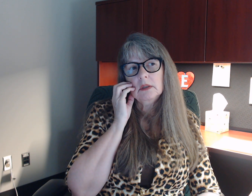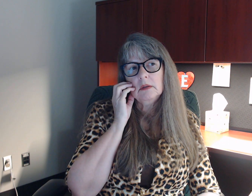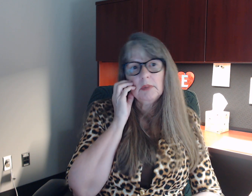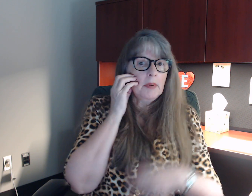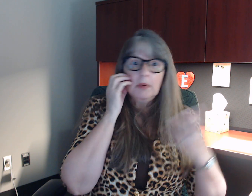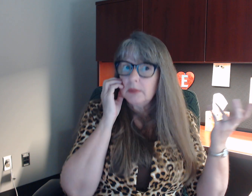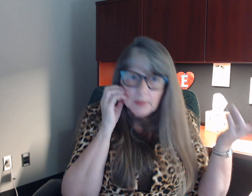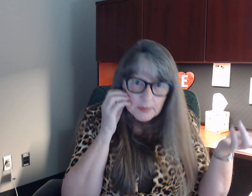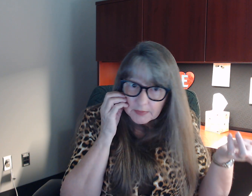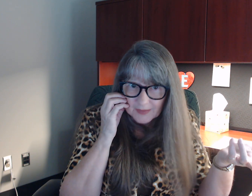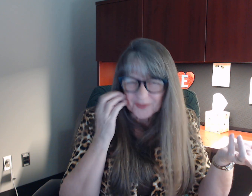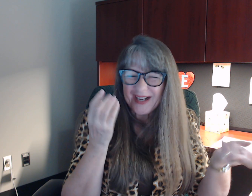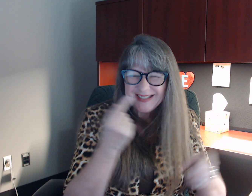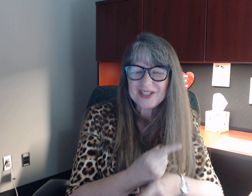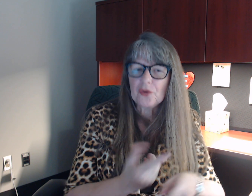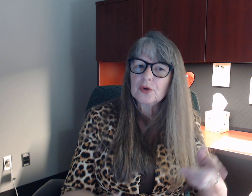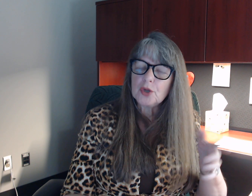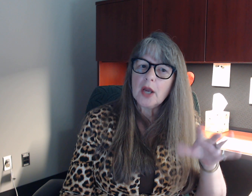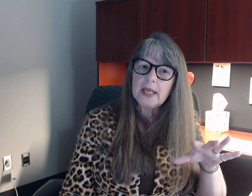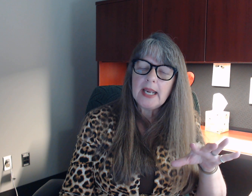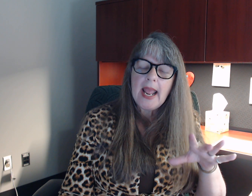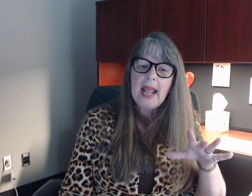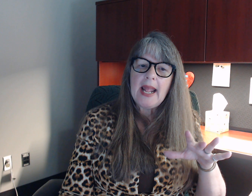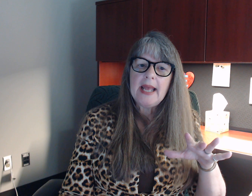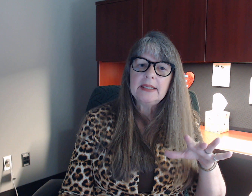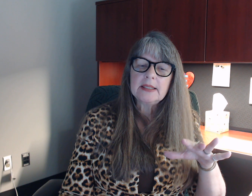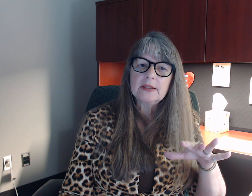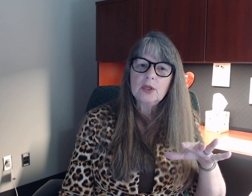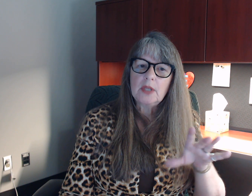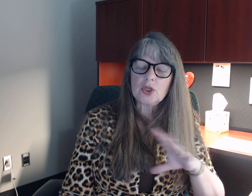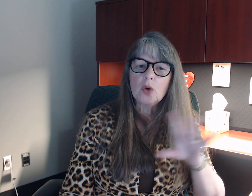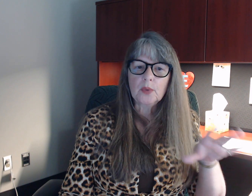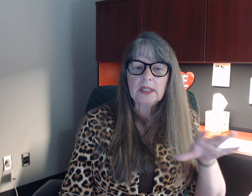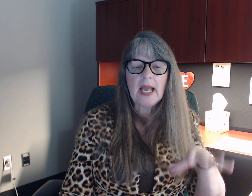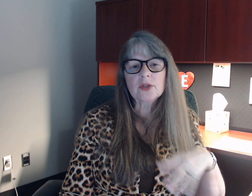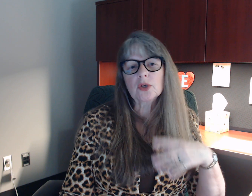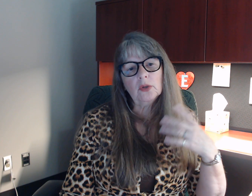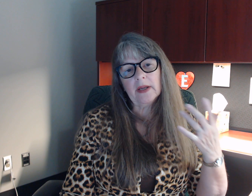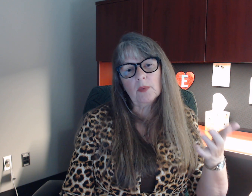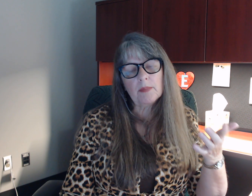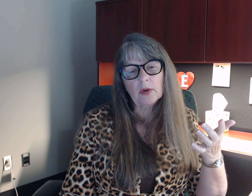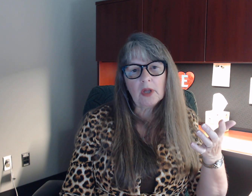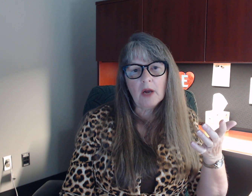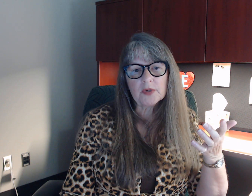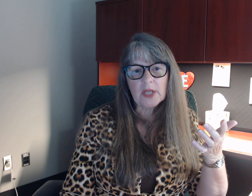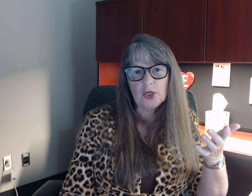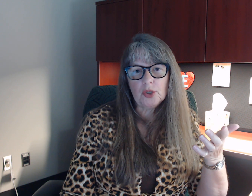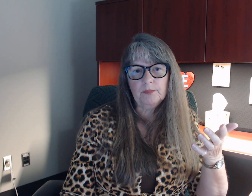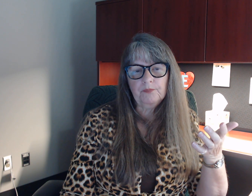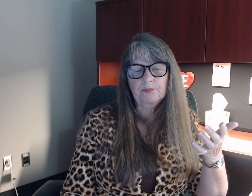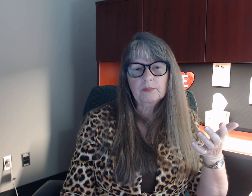blah blah blah blah blah blah, right? So they're talking and they talk really loud, so you only hear one part of the conversation.